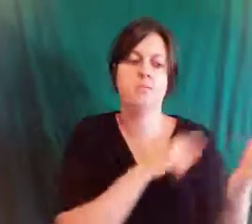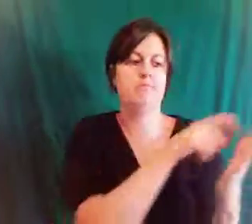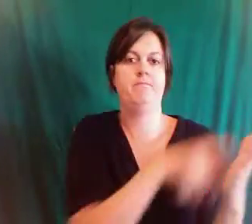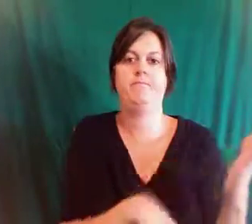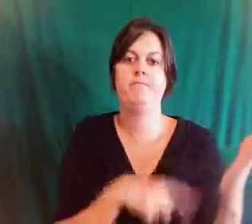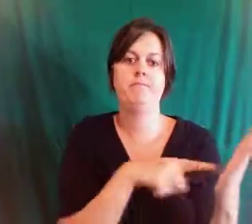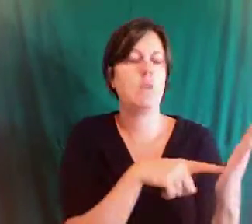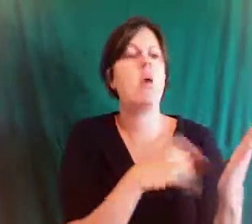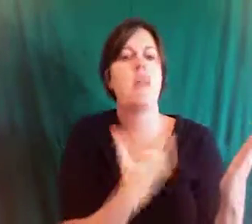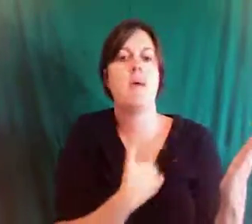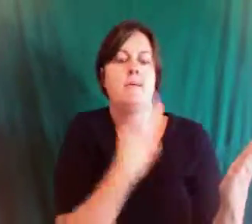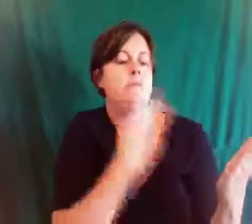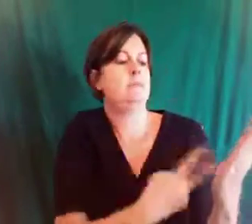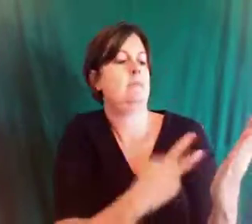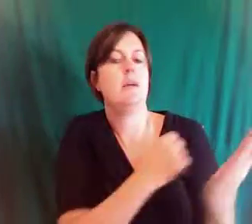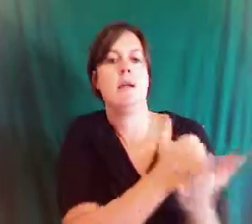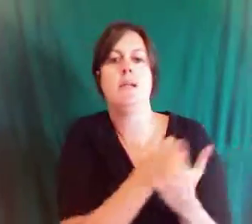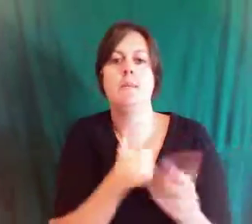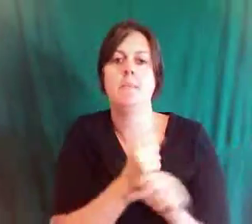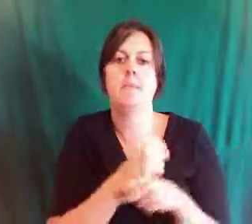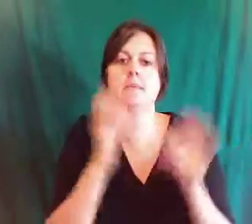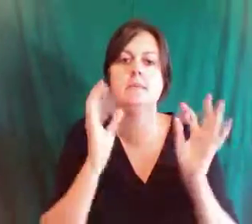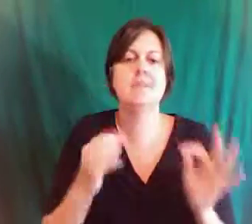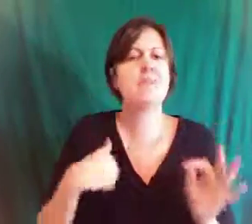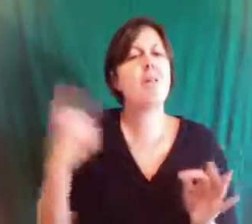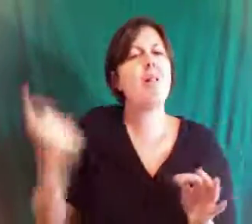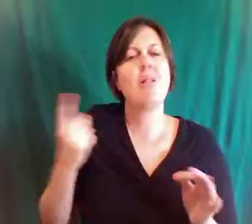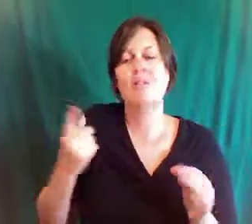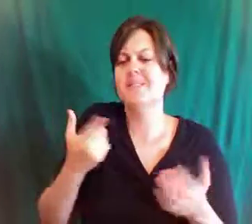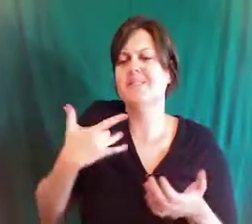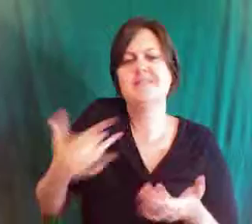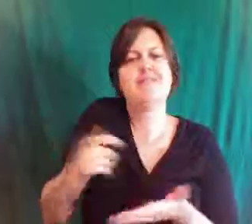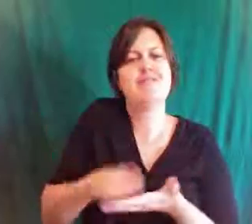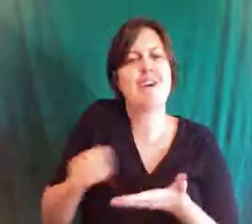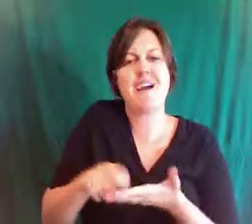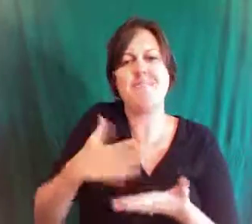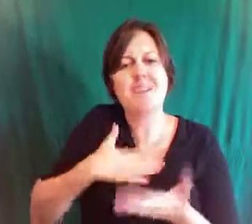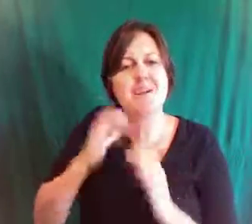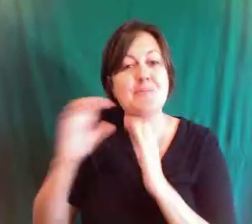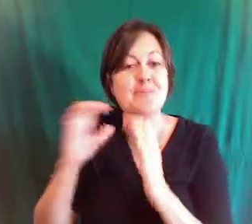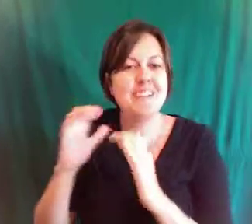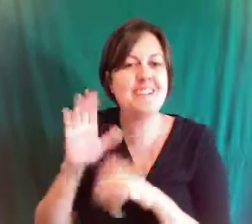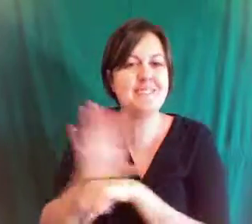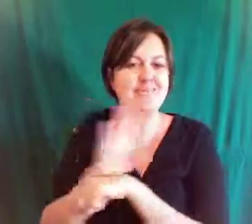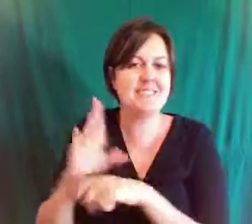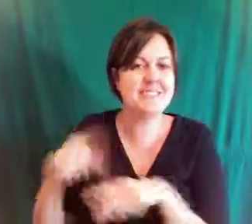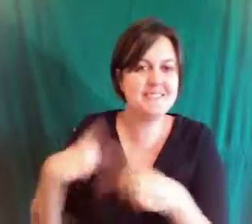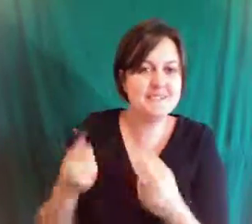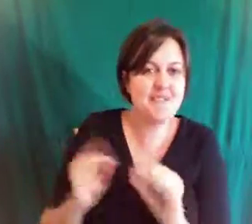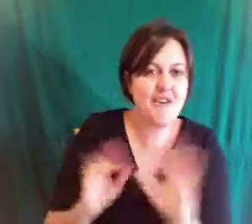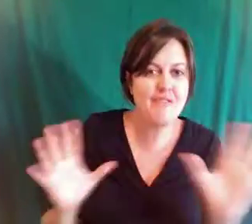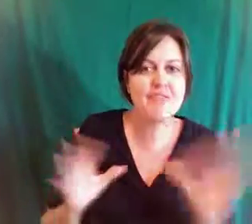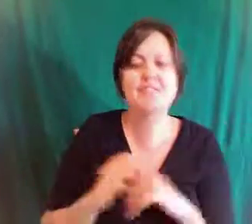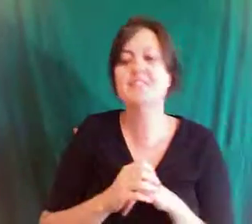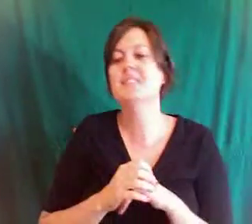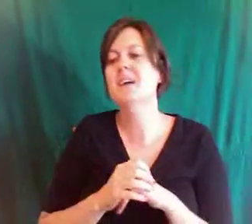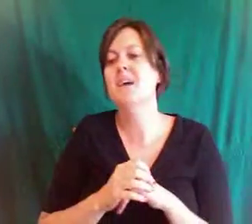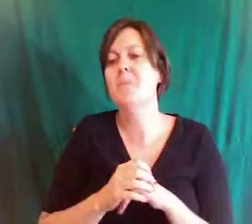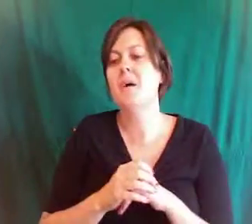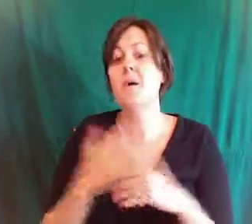from science. But I find when I write things down, 2 things happen. 1, fears seem a lot smaller when I write it down. And